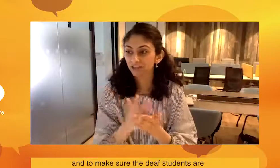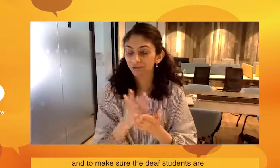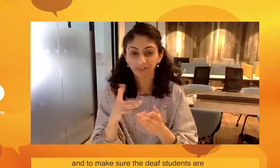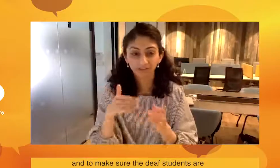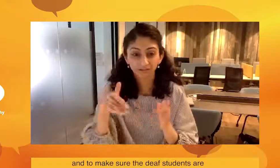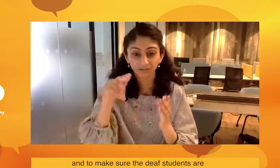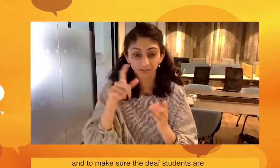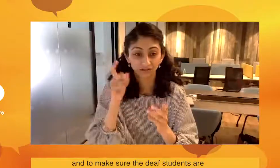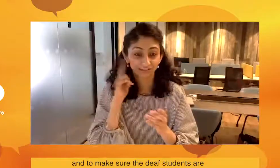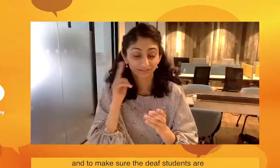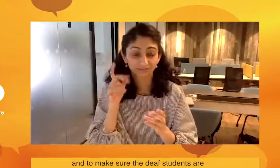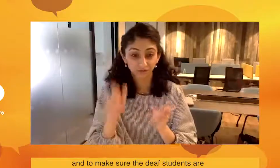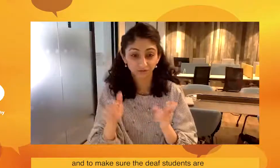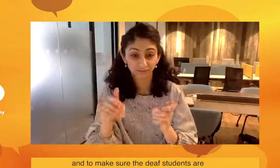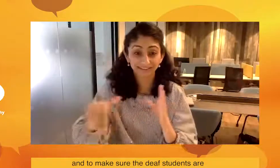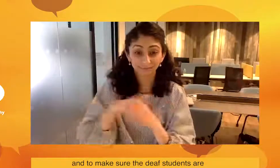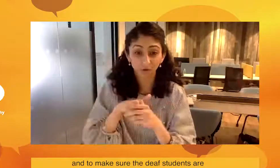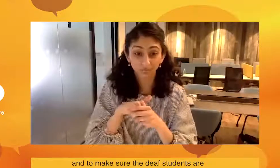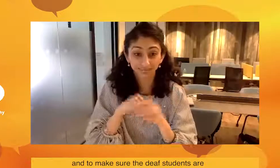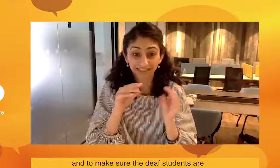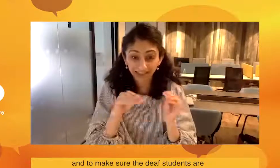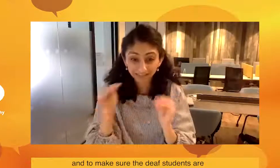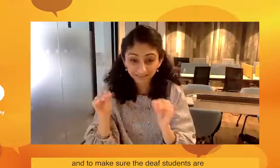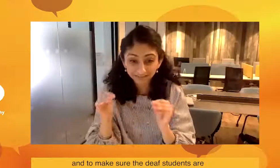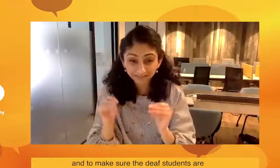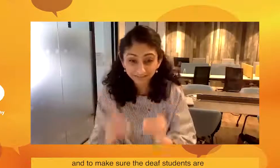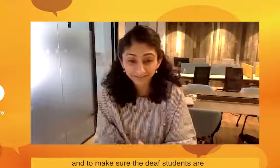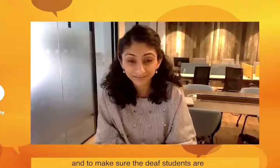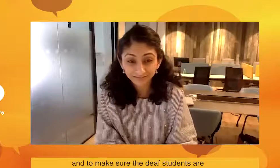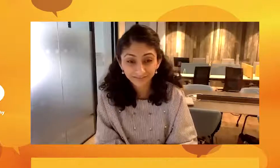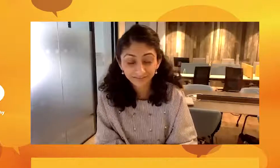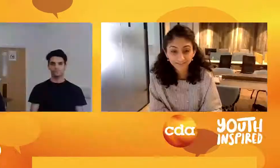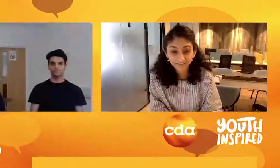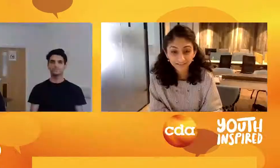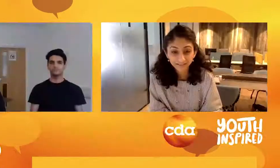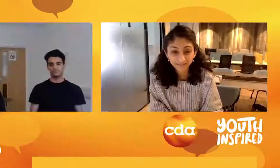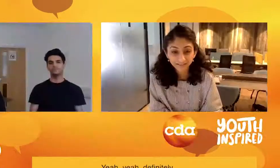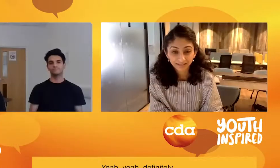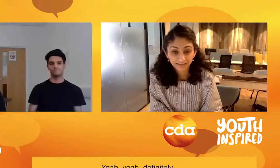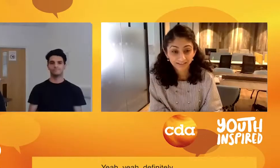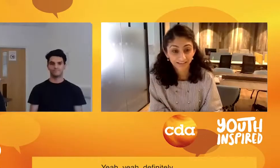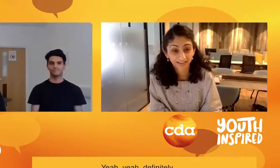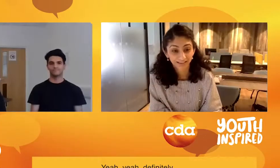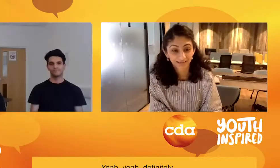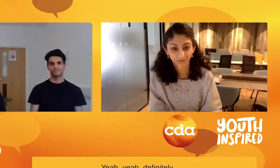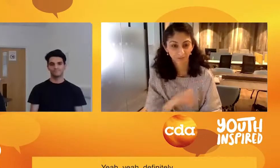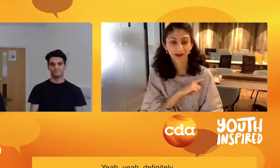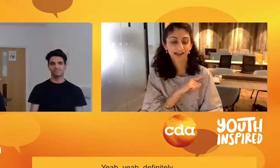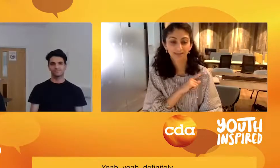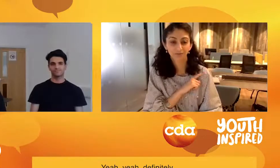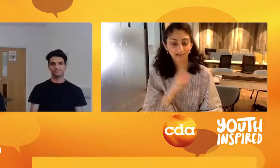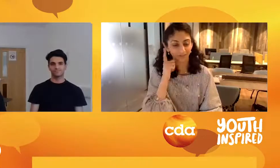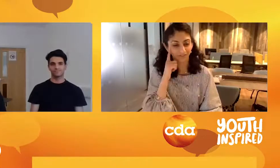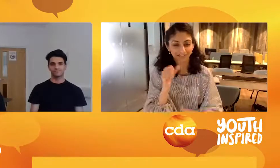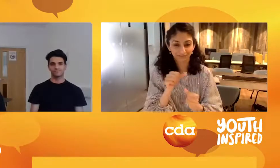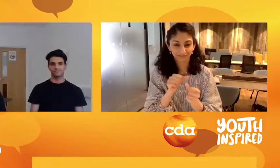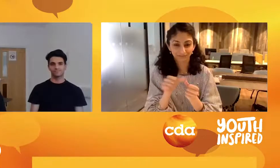and to make sure the deaf students are involved in the education? Yeah,